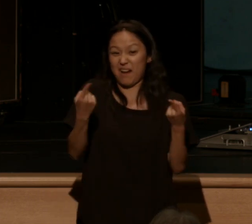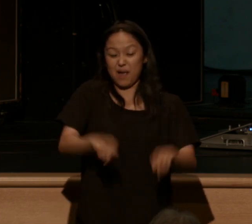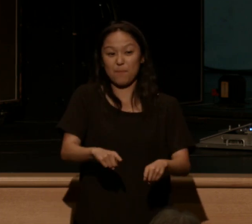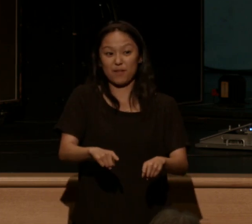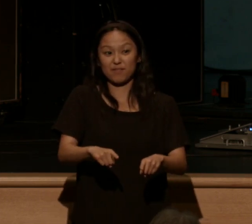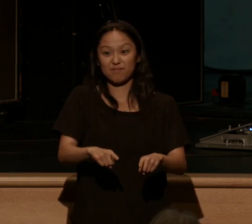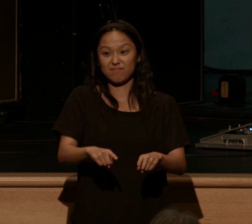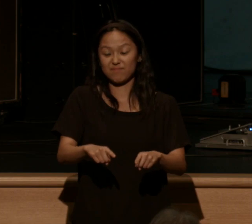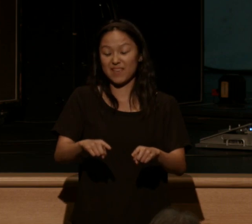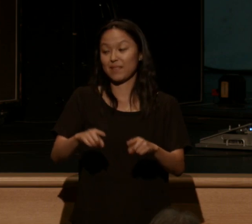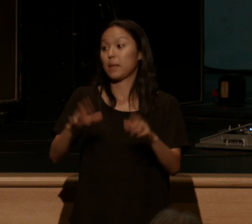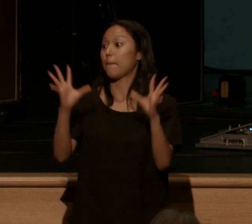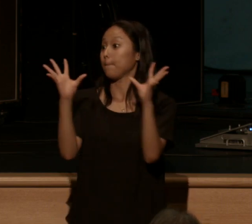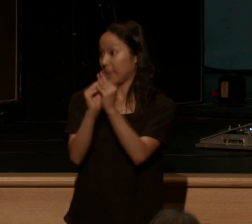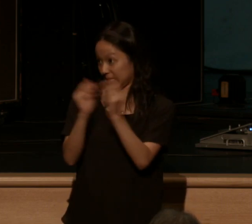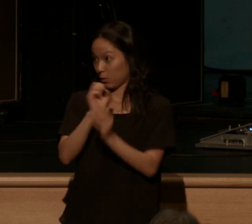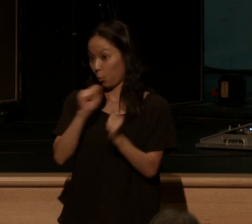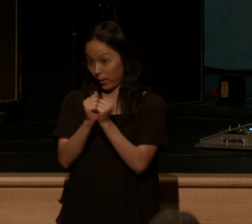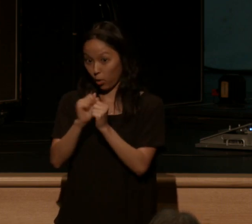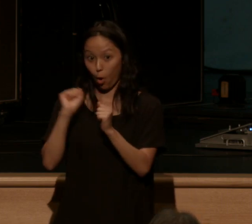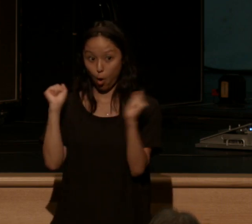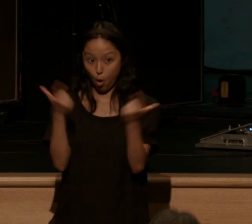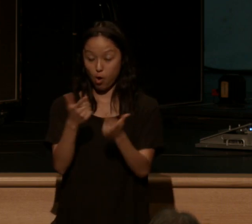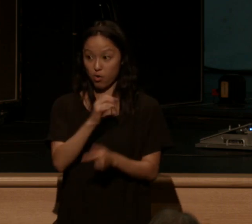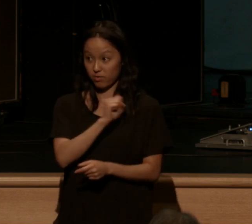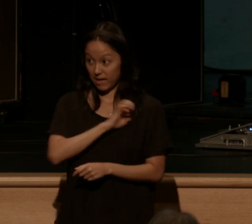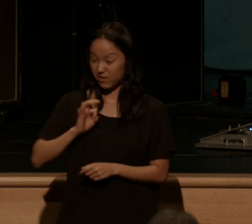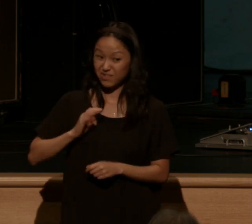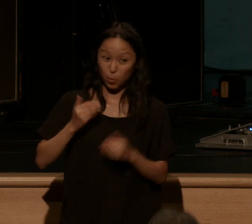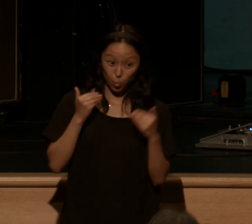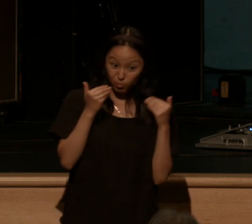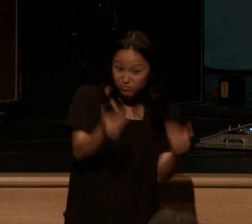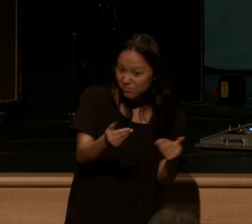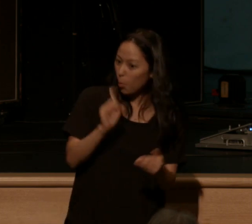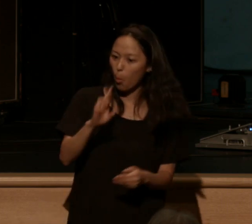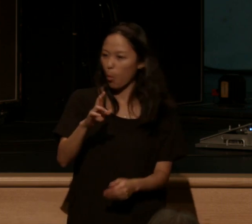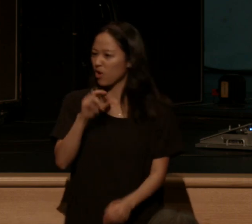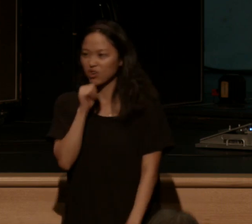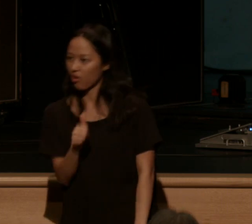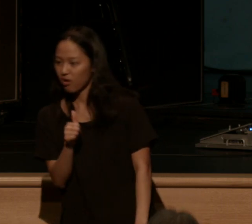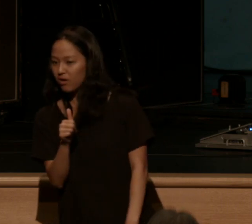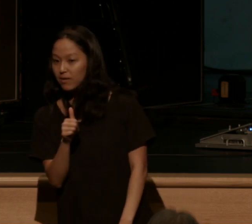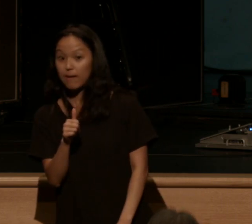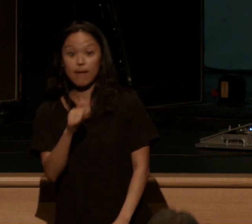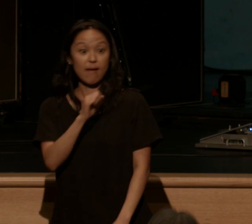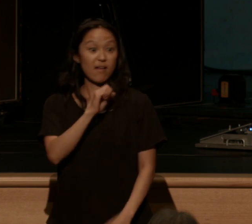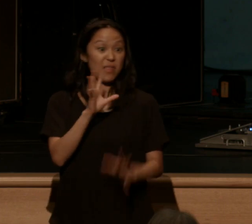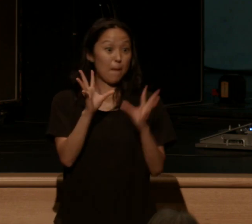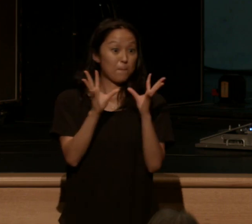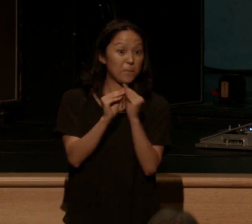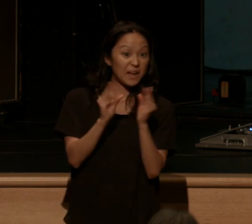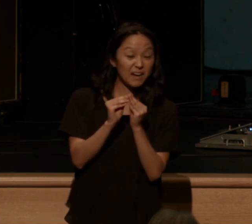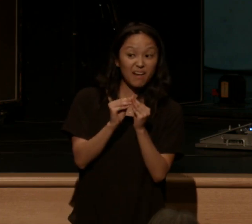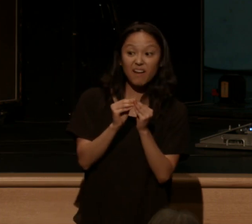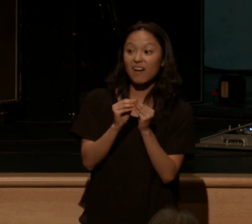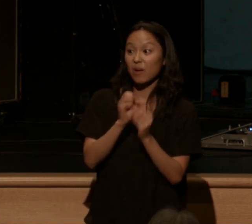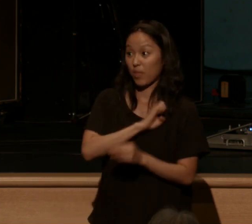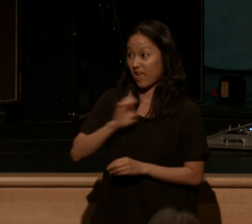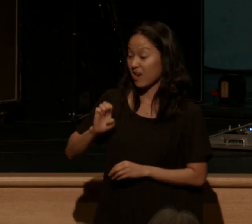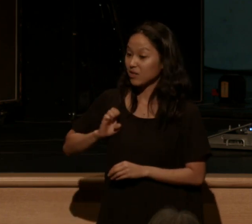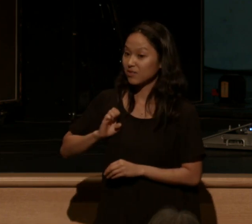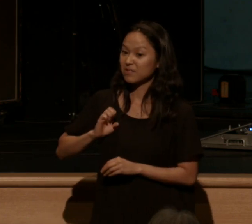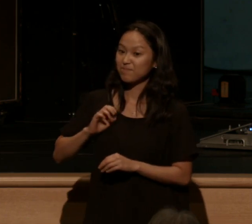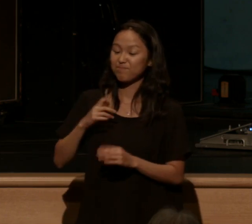this very important elder meeting, and the time was to decide. We had to make a decision. Are we going for it or not? And the elder meeting, it started off kind of pretty good or whatever. It